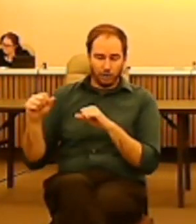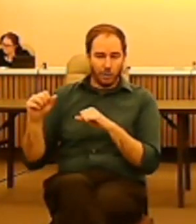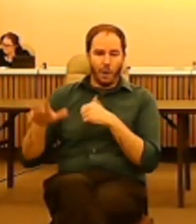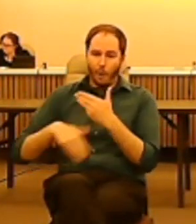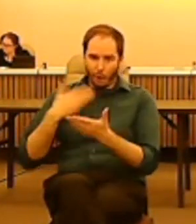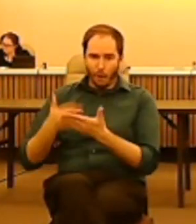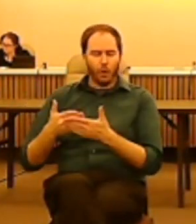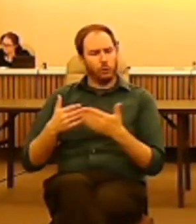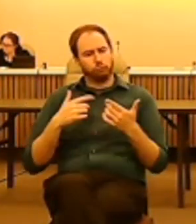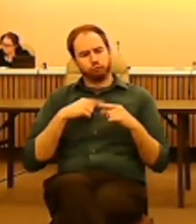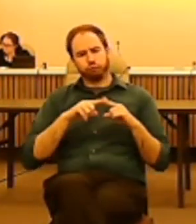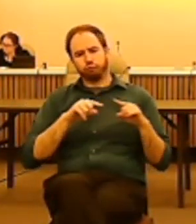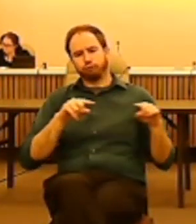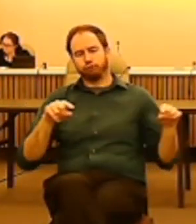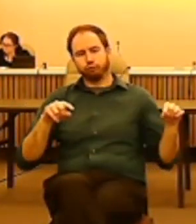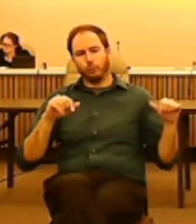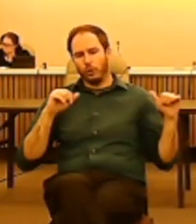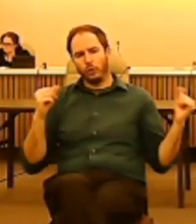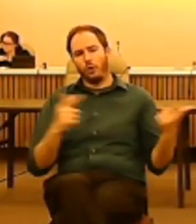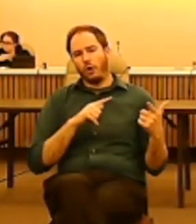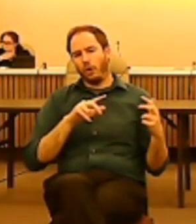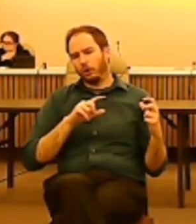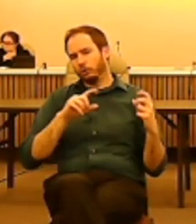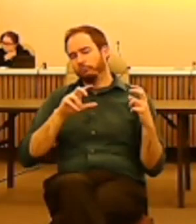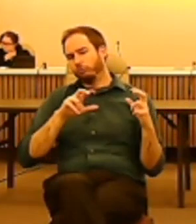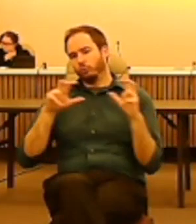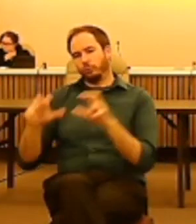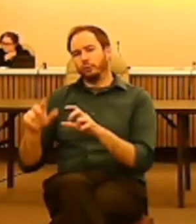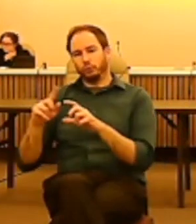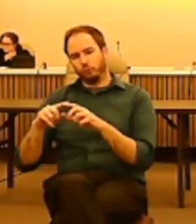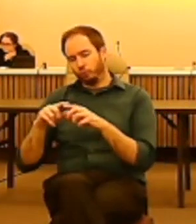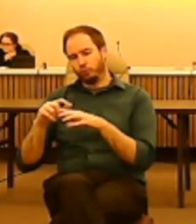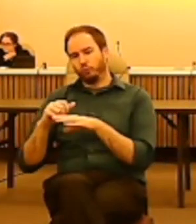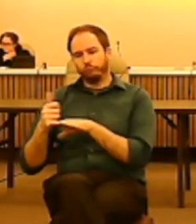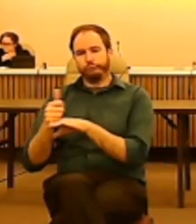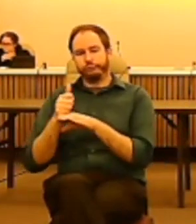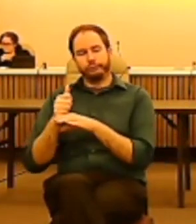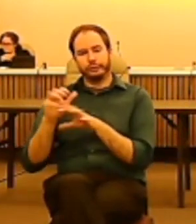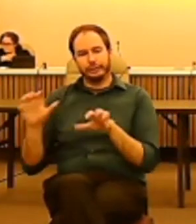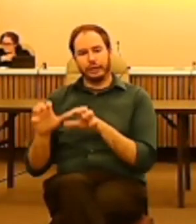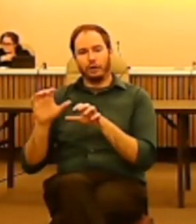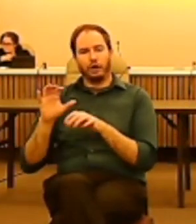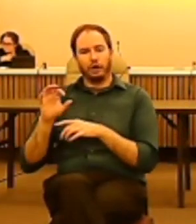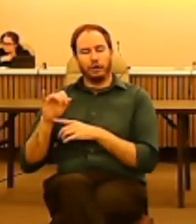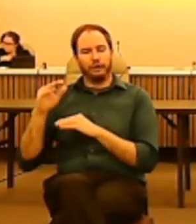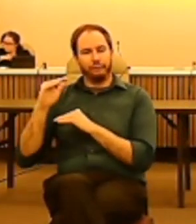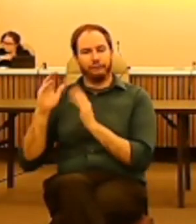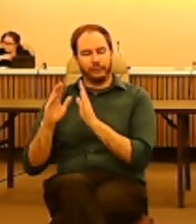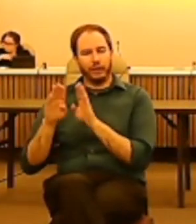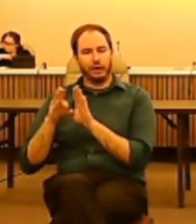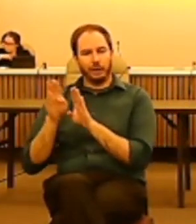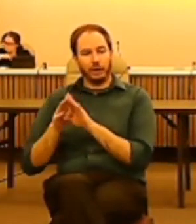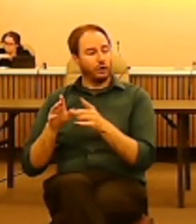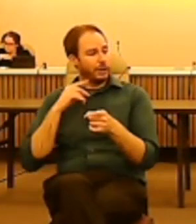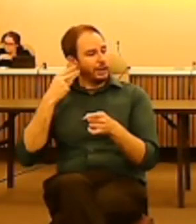all, let's have a bunch of different folks, contribute the ferry houses on Maybe that trail. include the Henrietta Foundation